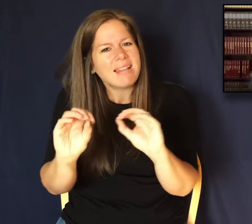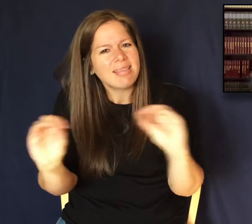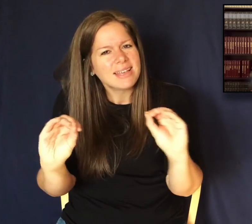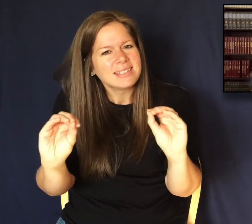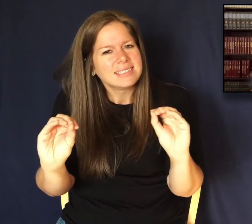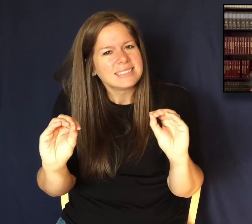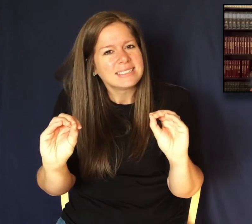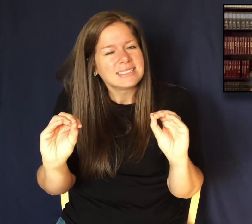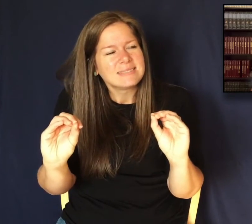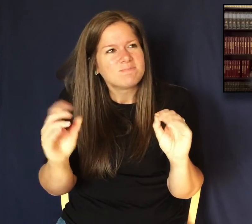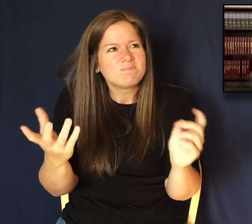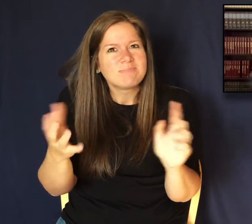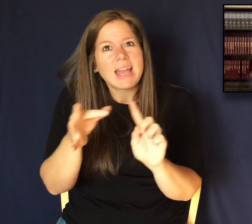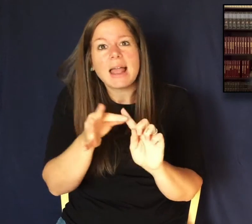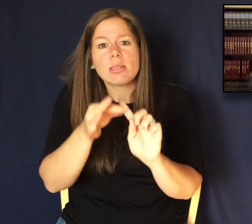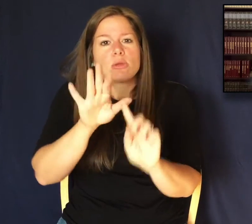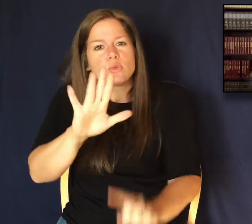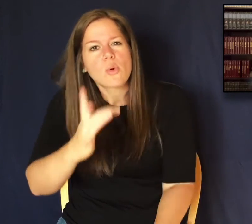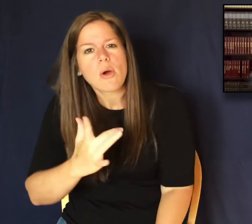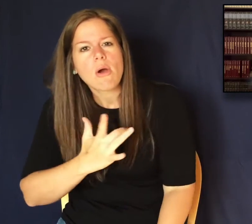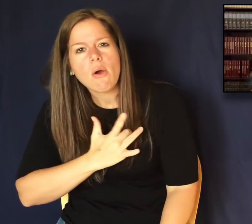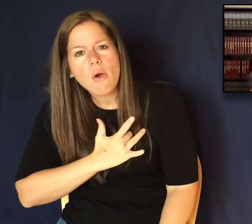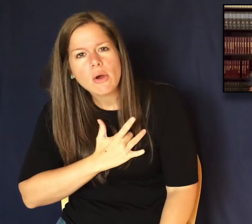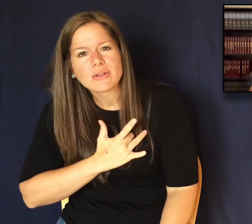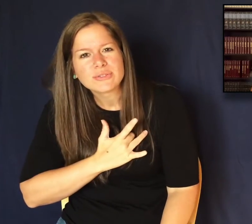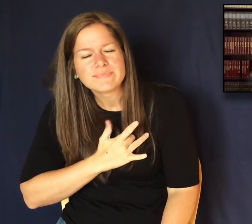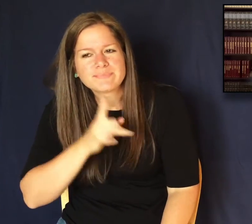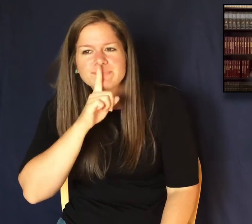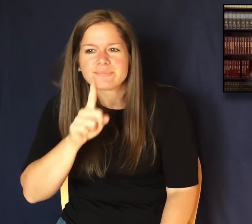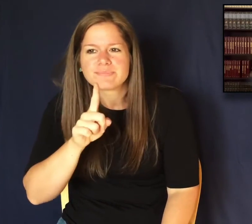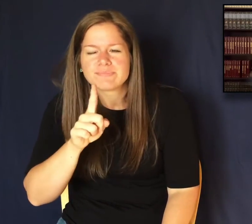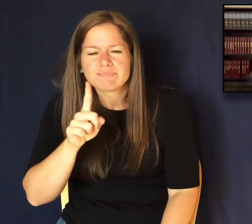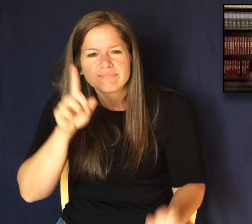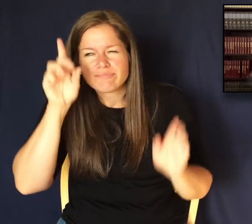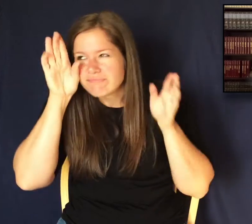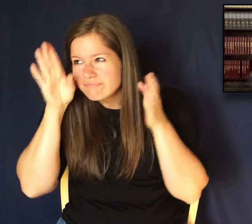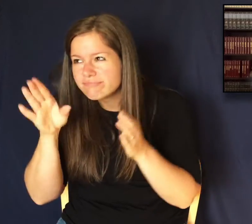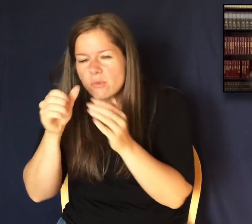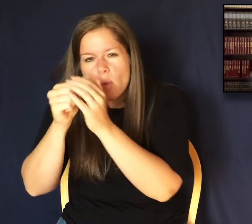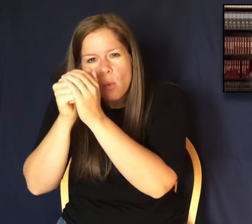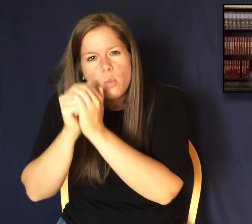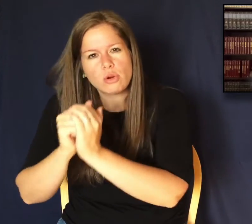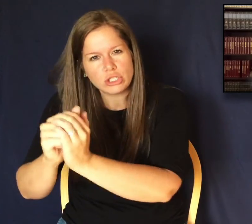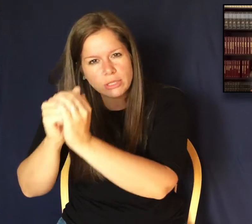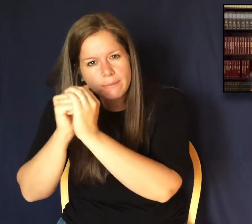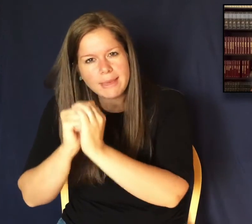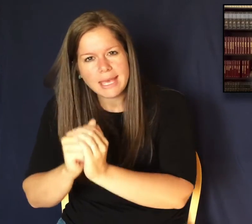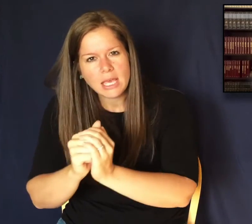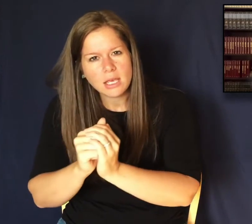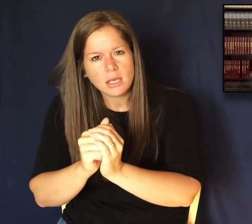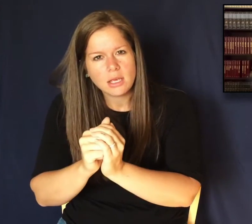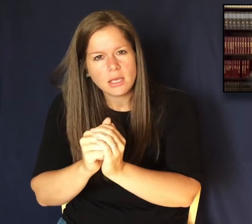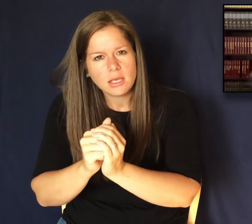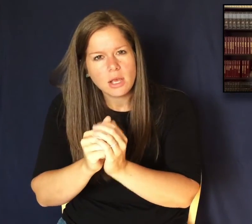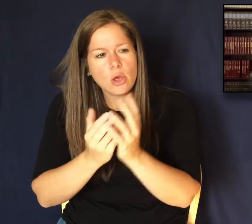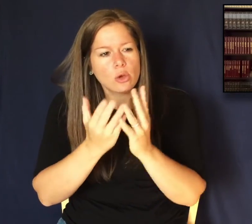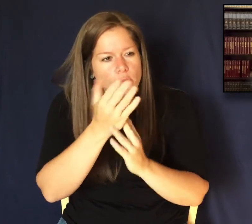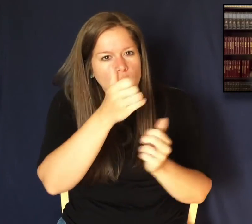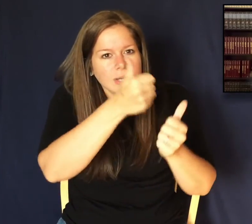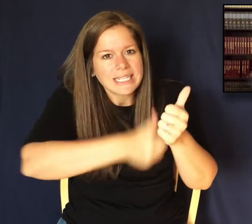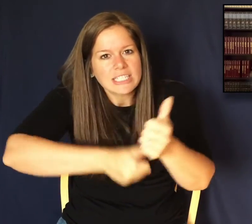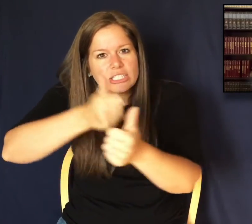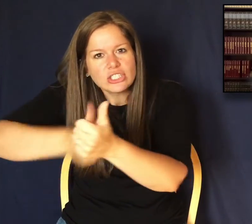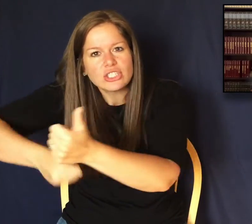so bold, if your heart is not worshiping through those avenues, if it's not about Jesus, if it's